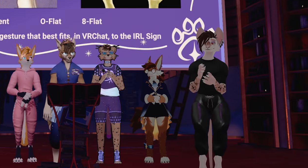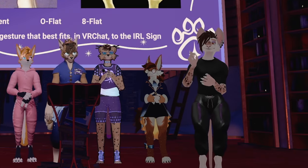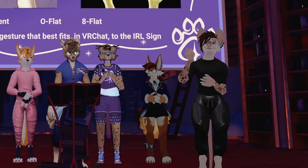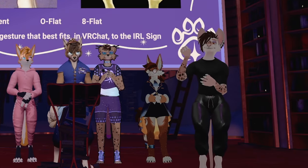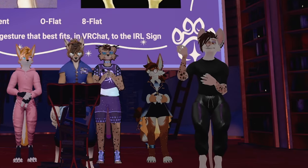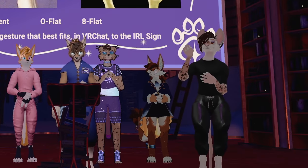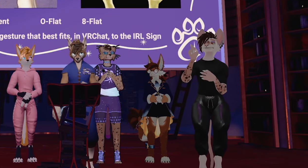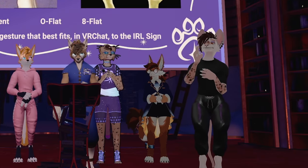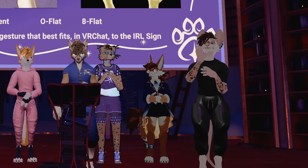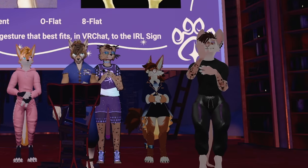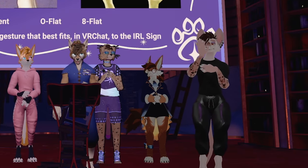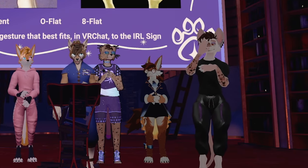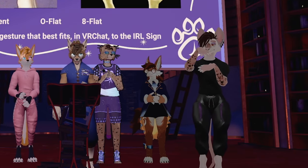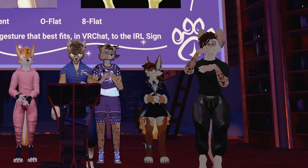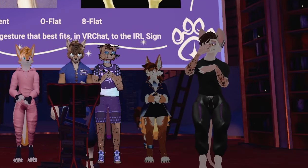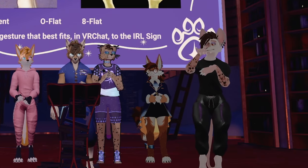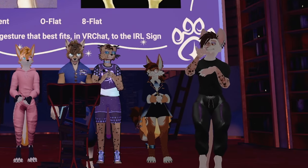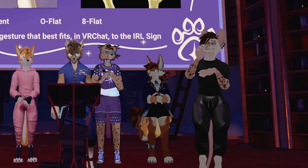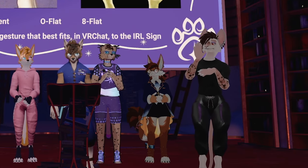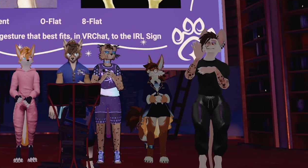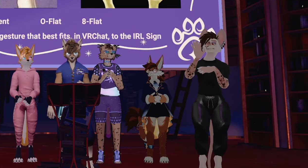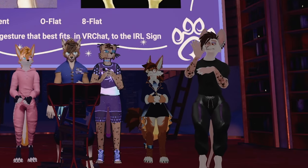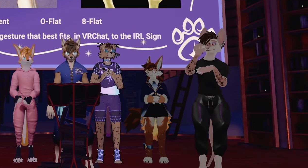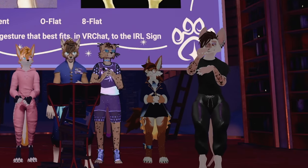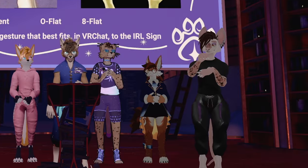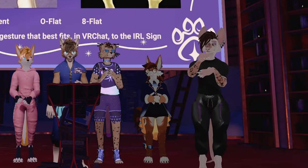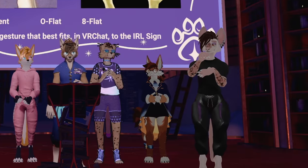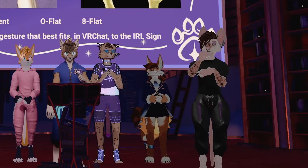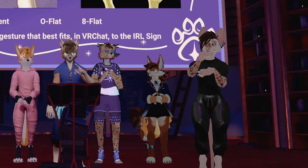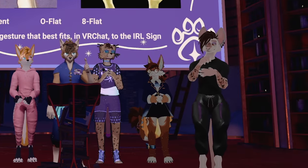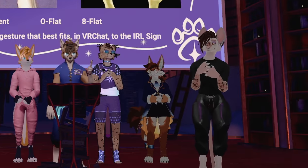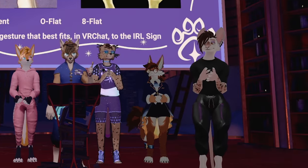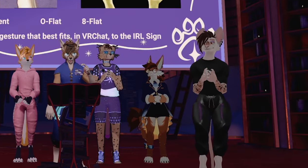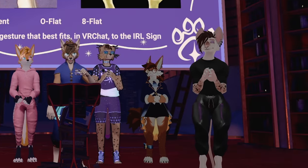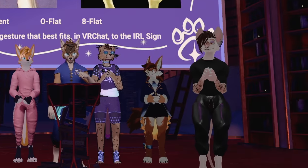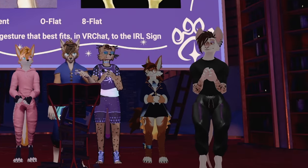it. O flat, the